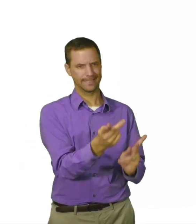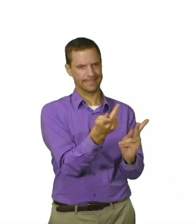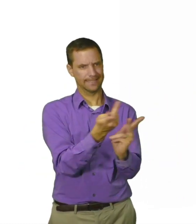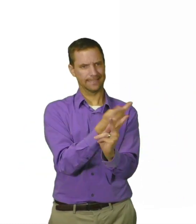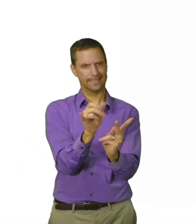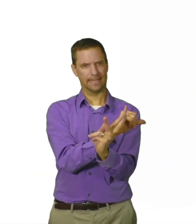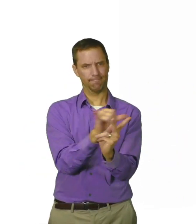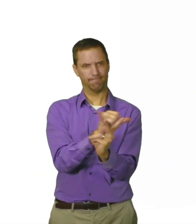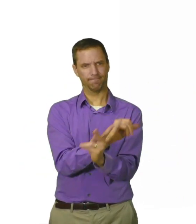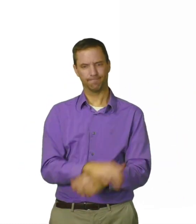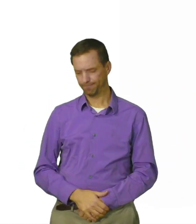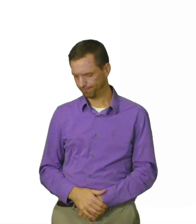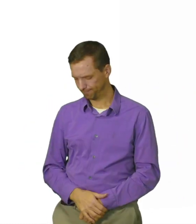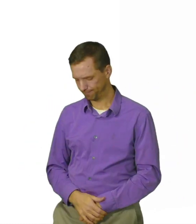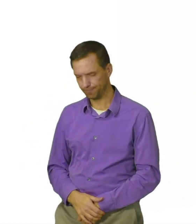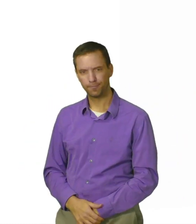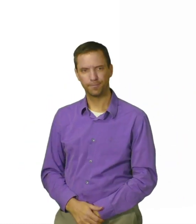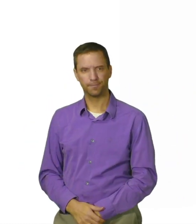are the same.